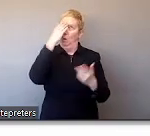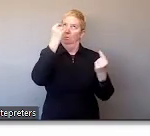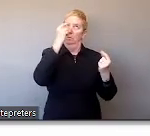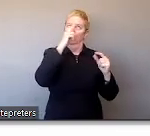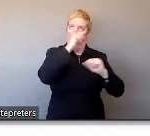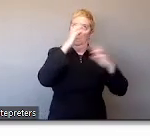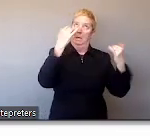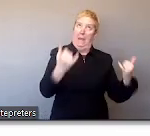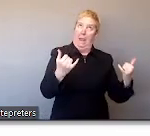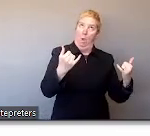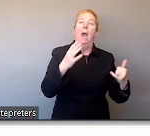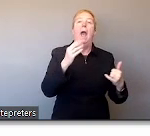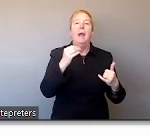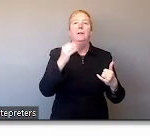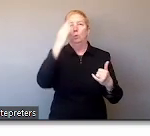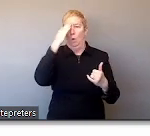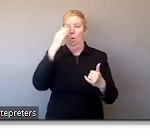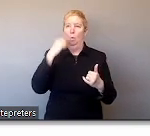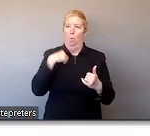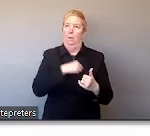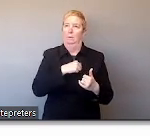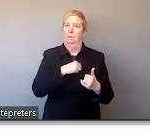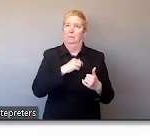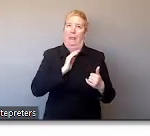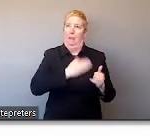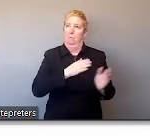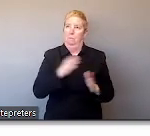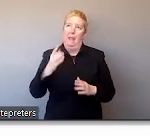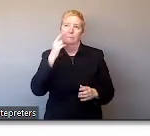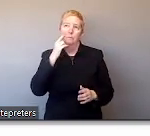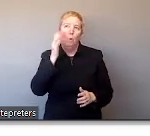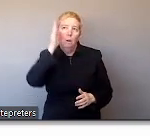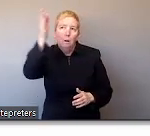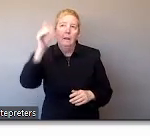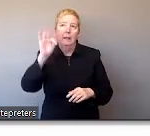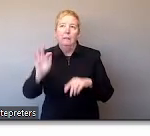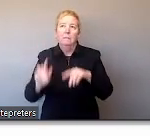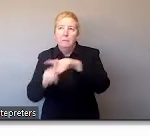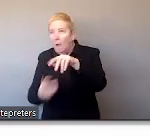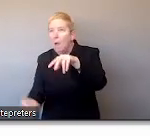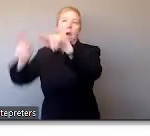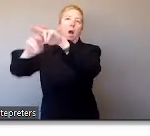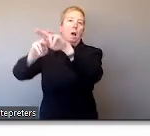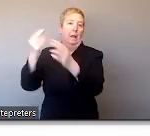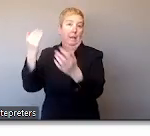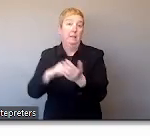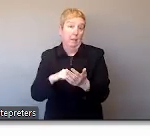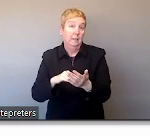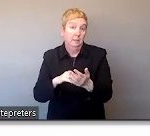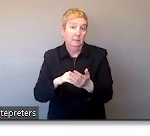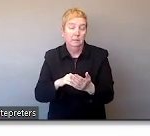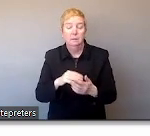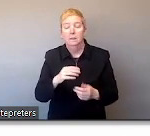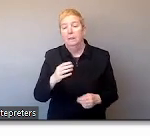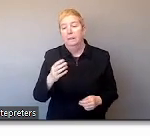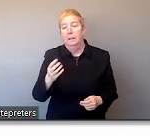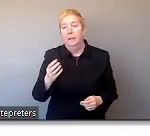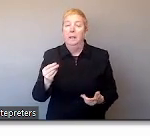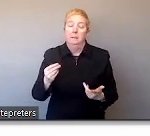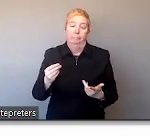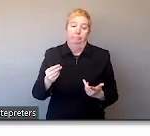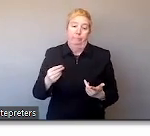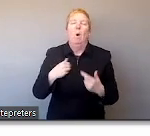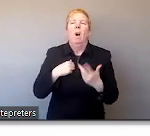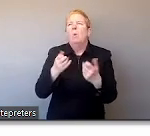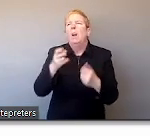to be prepared for another wave of a new variant. And so I wanted